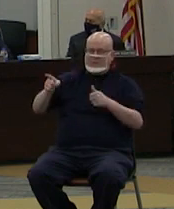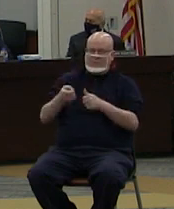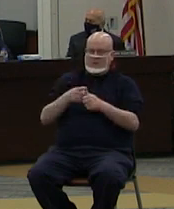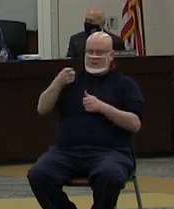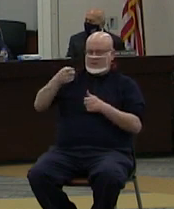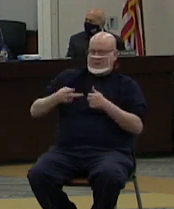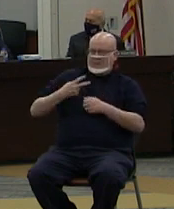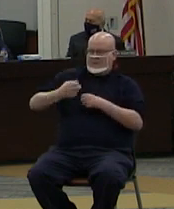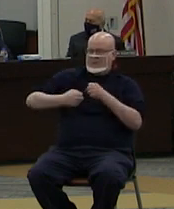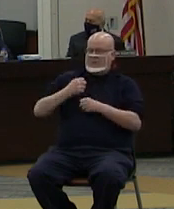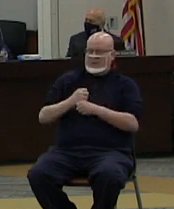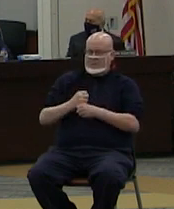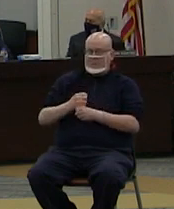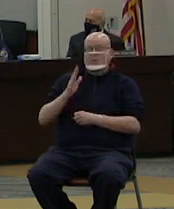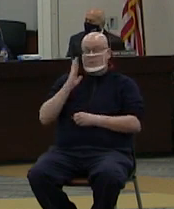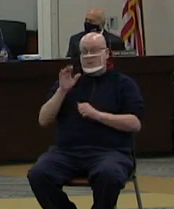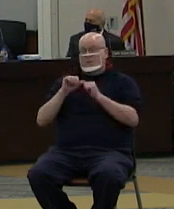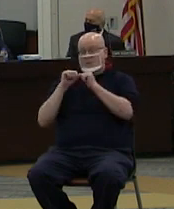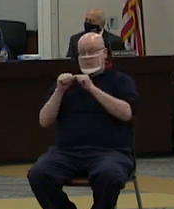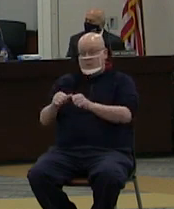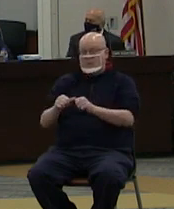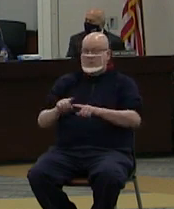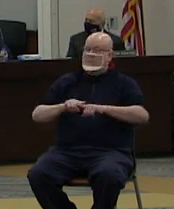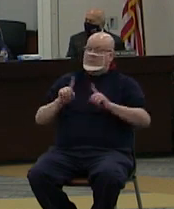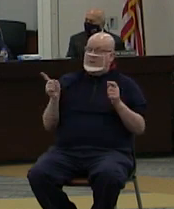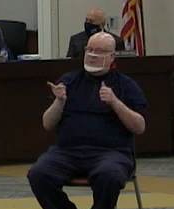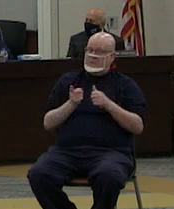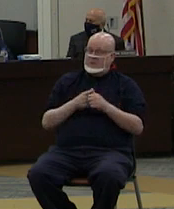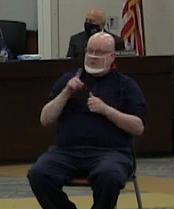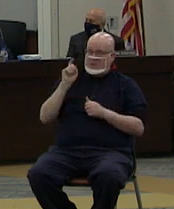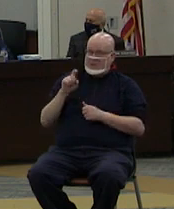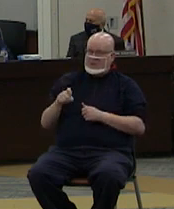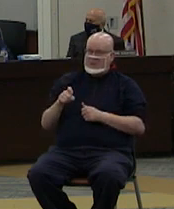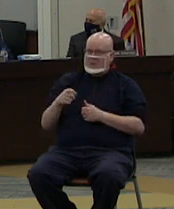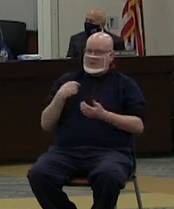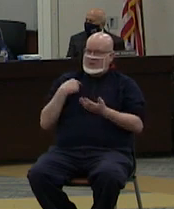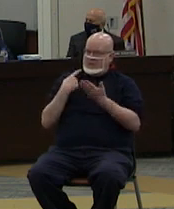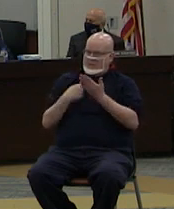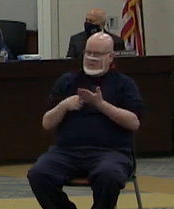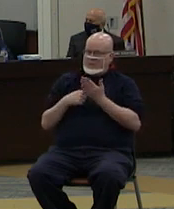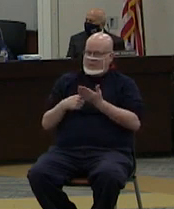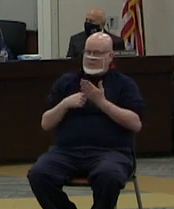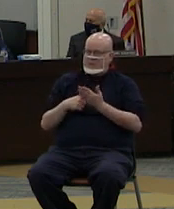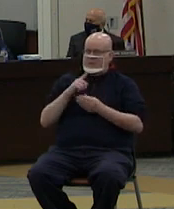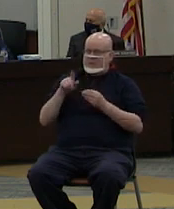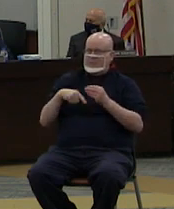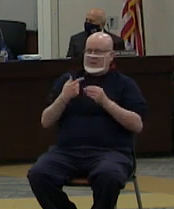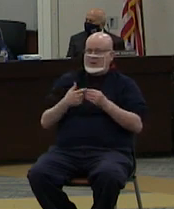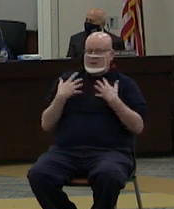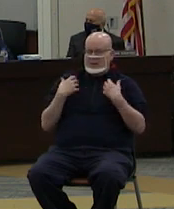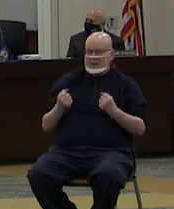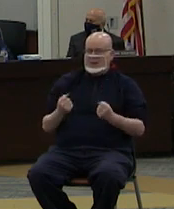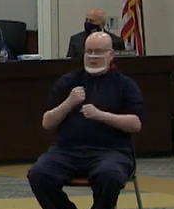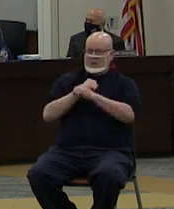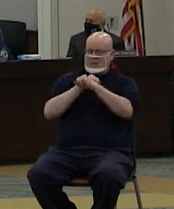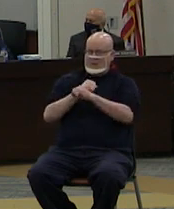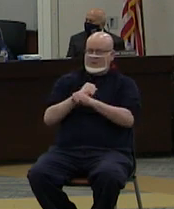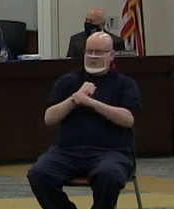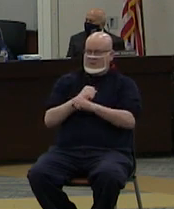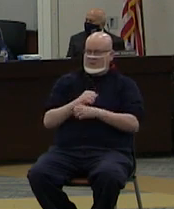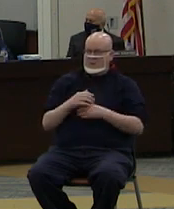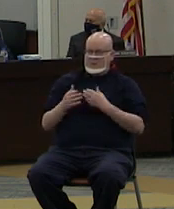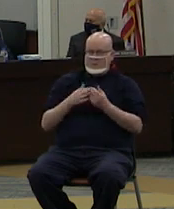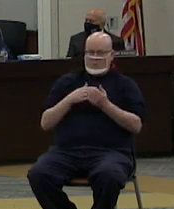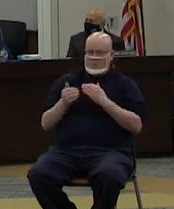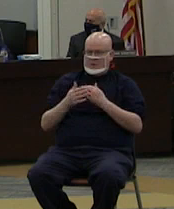continue to do so. But in order to do this, they need to have questions of health and safety clearly addressed by district leadership. The letter you received from me with